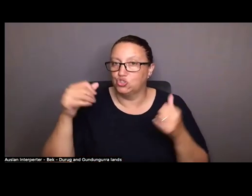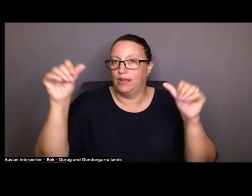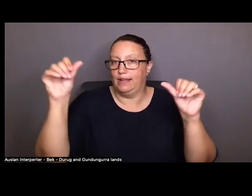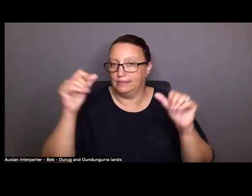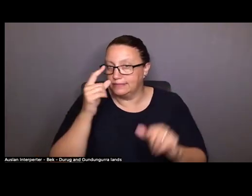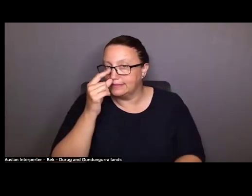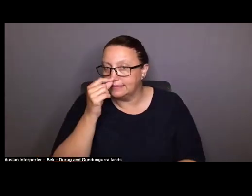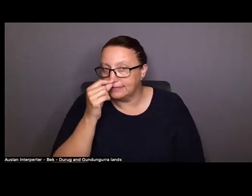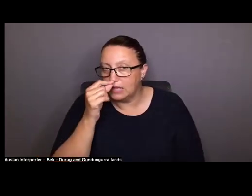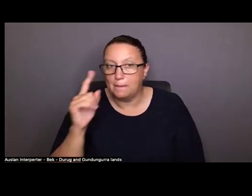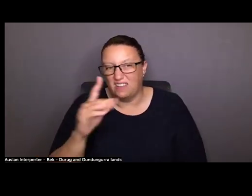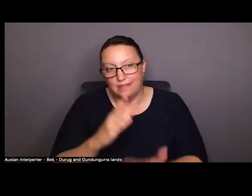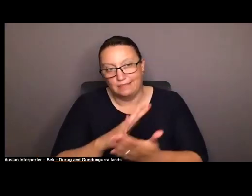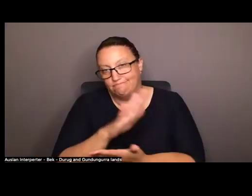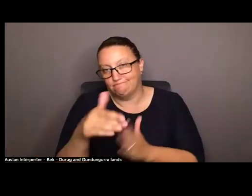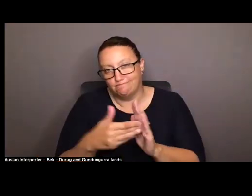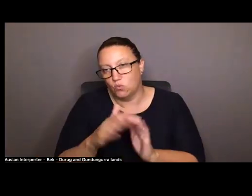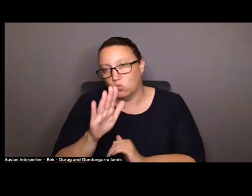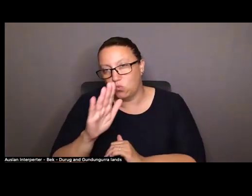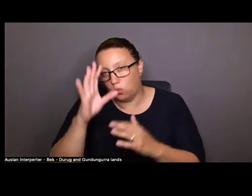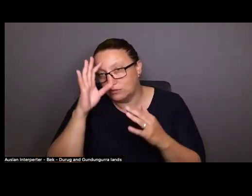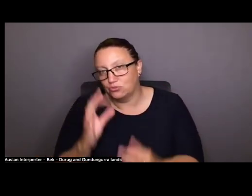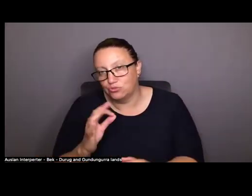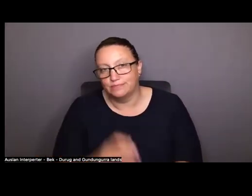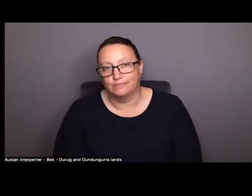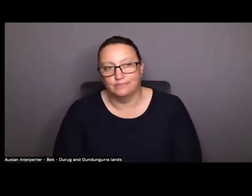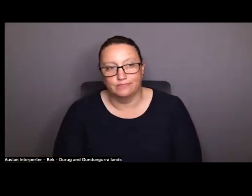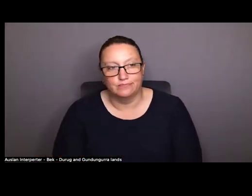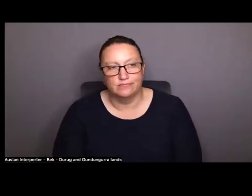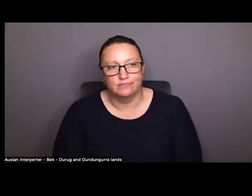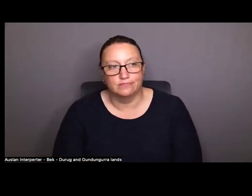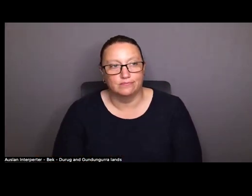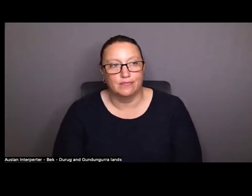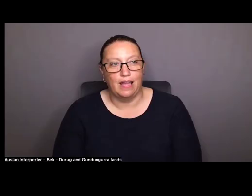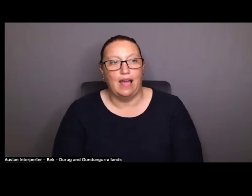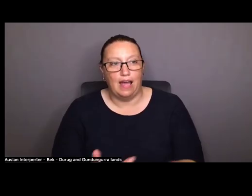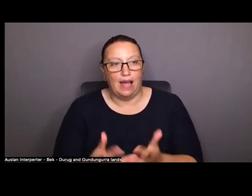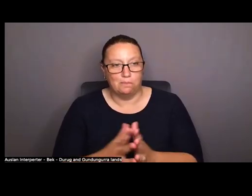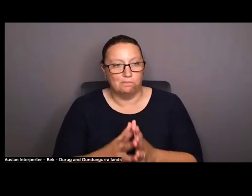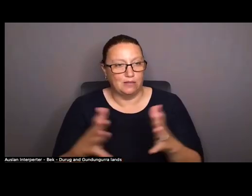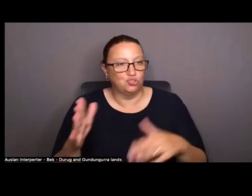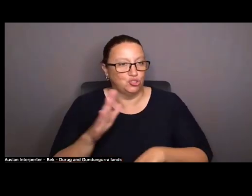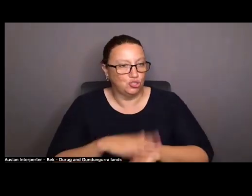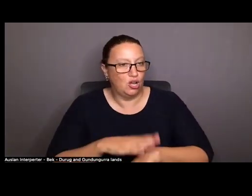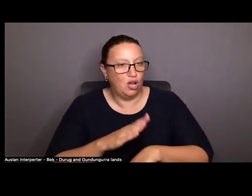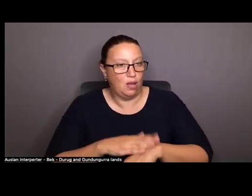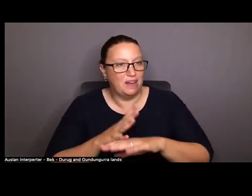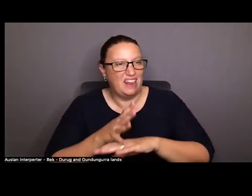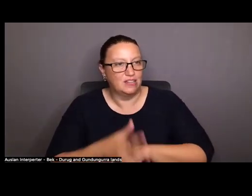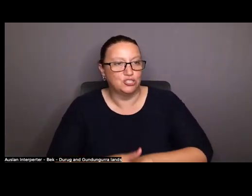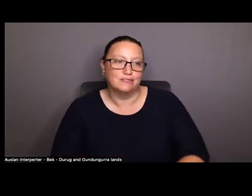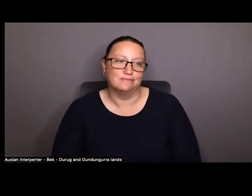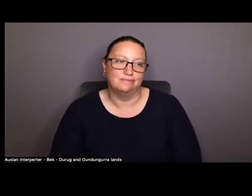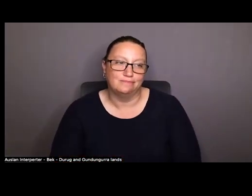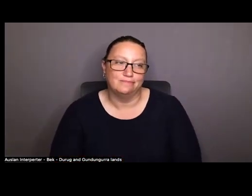end of the day, that's a decision for you to make in terms of how much time and energy you have to put into the EOI